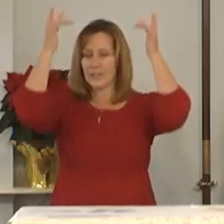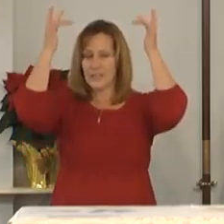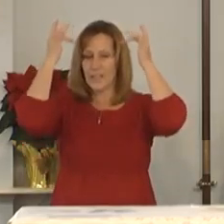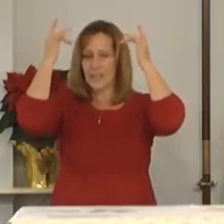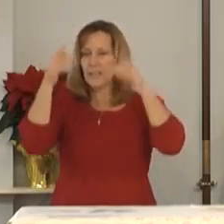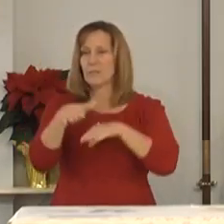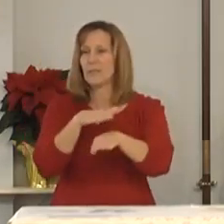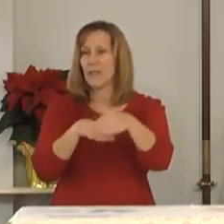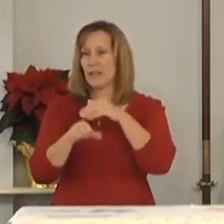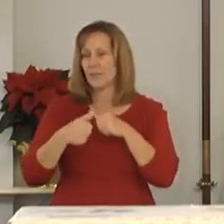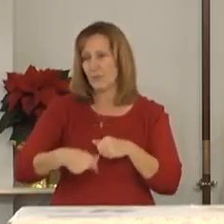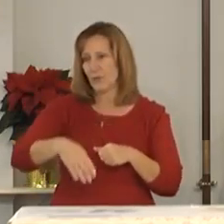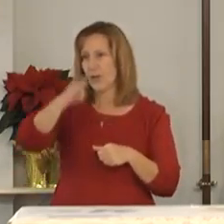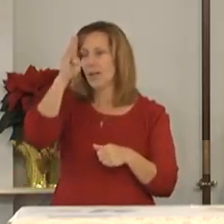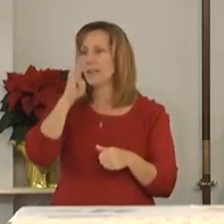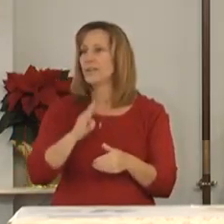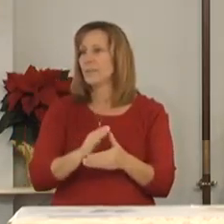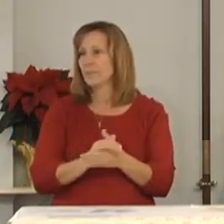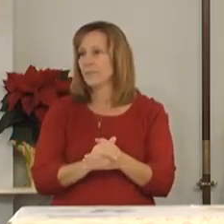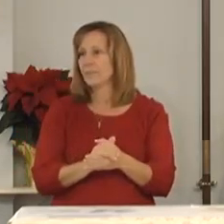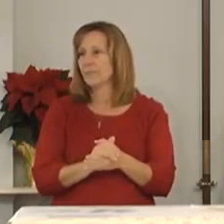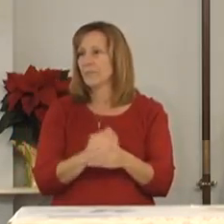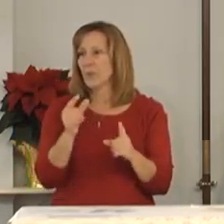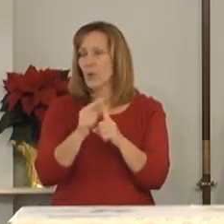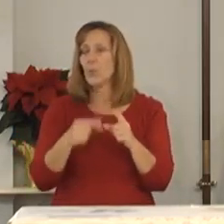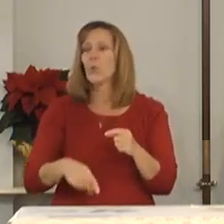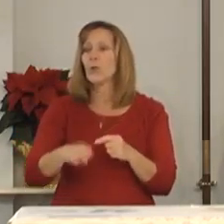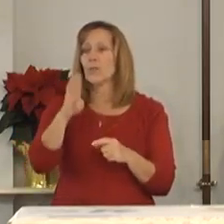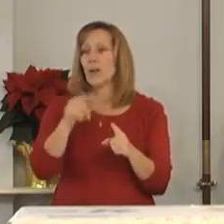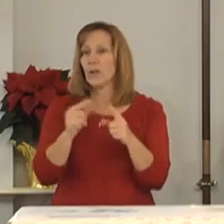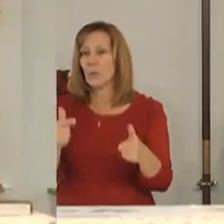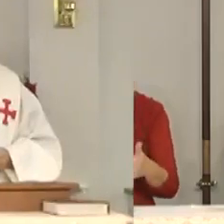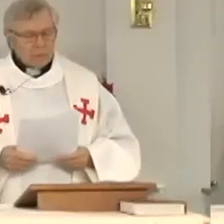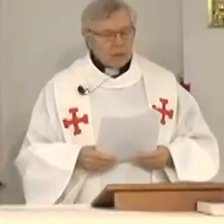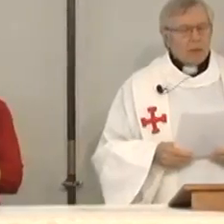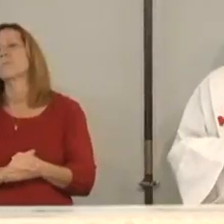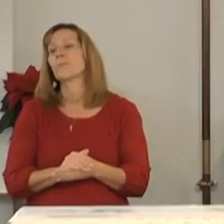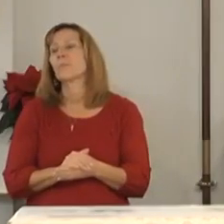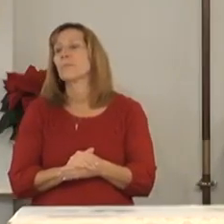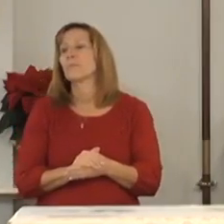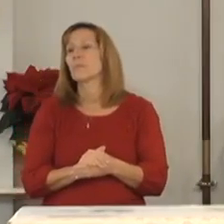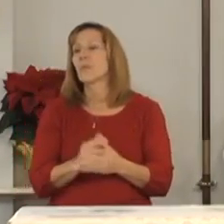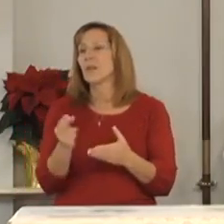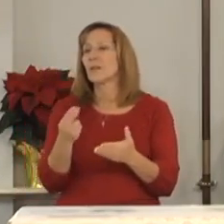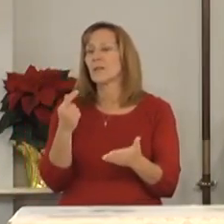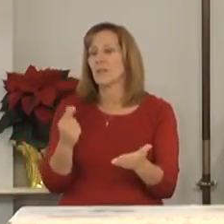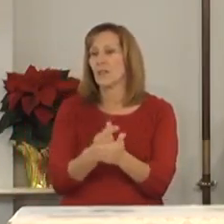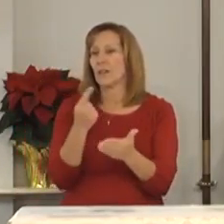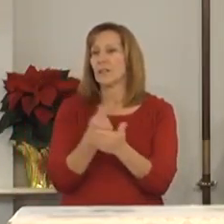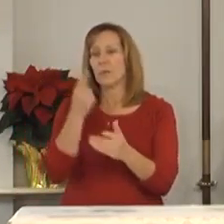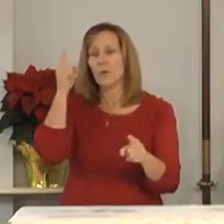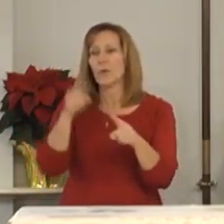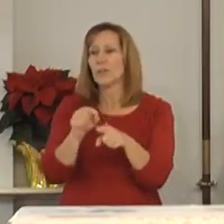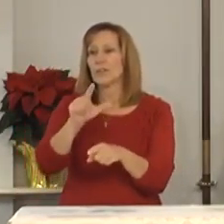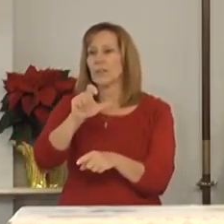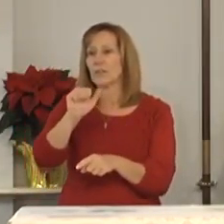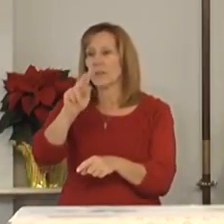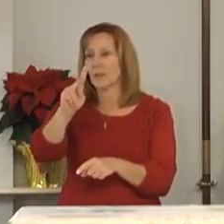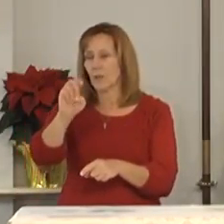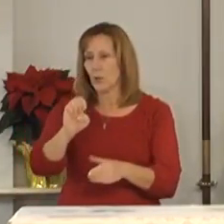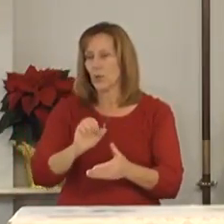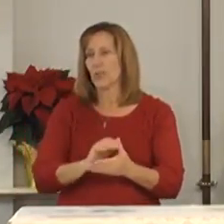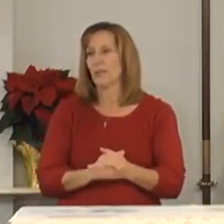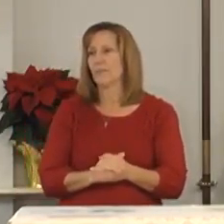hand of your God. Word of God, word of life. The Holy Gospel according to Luke.